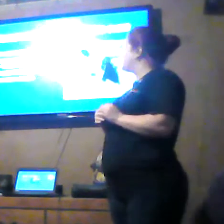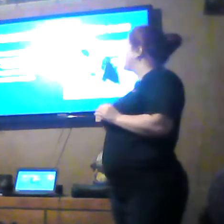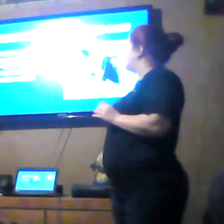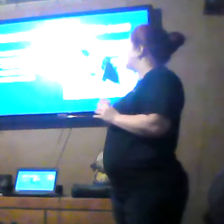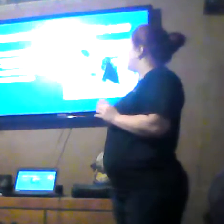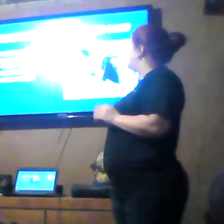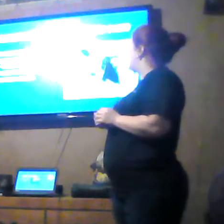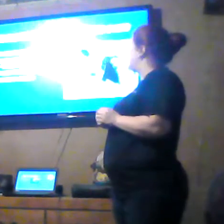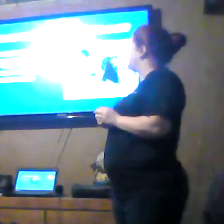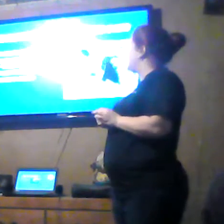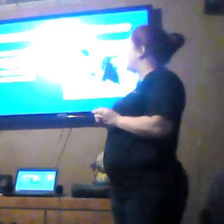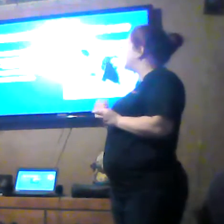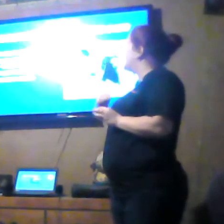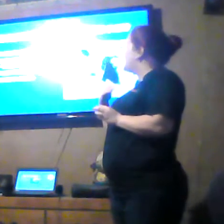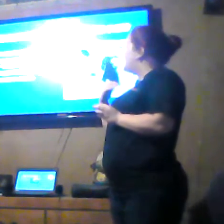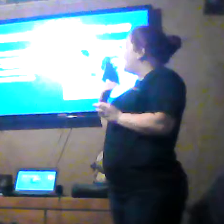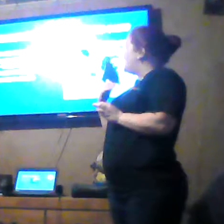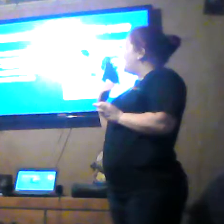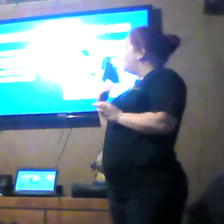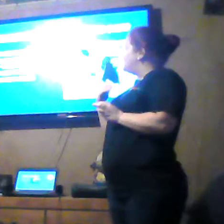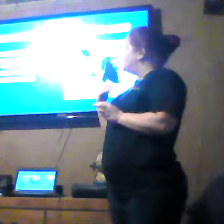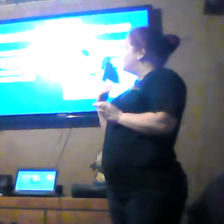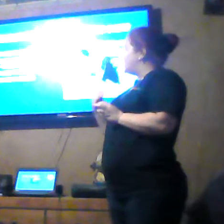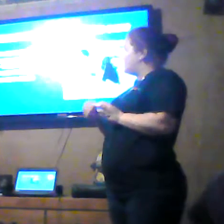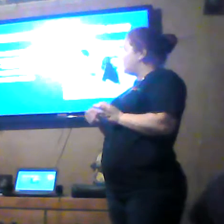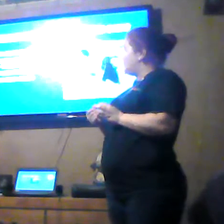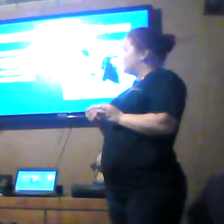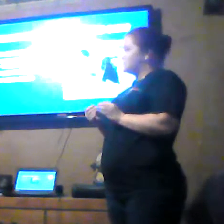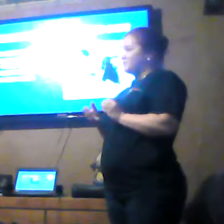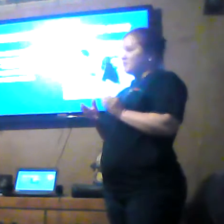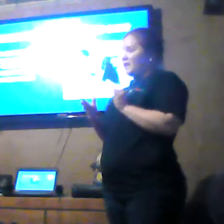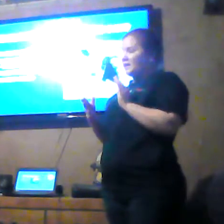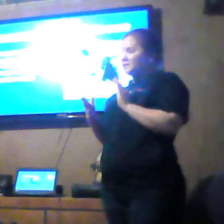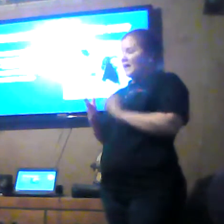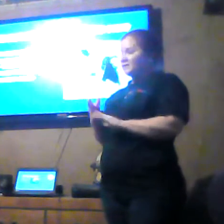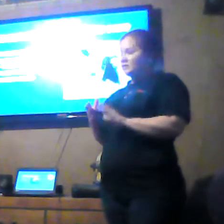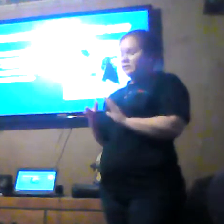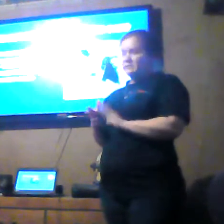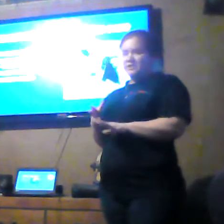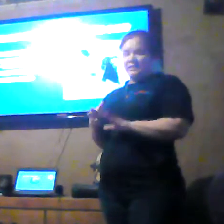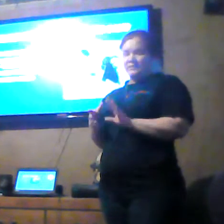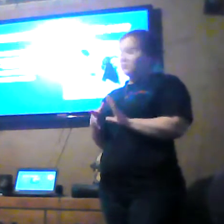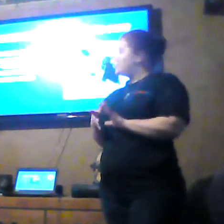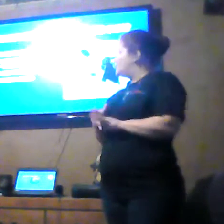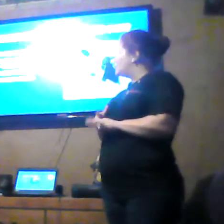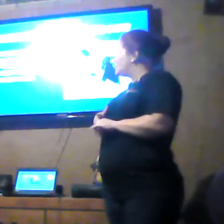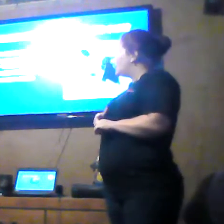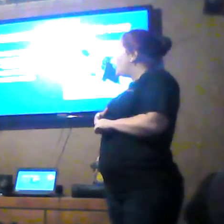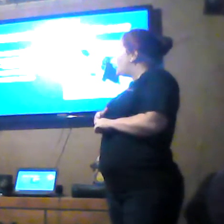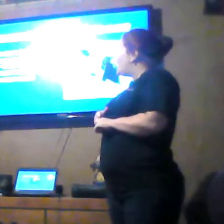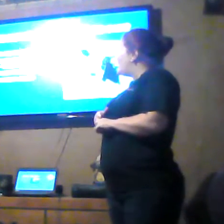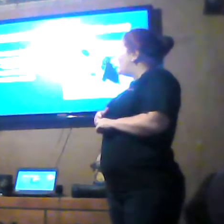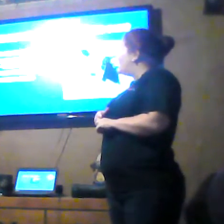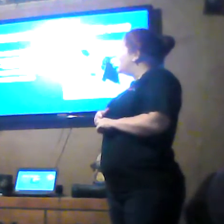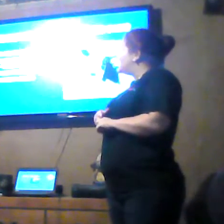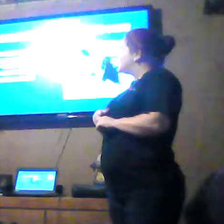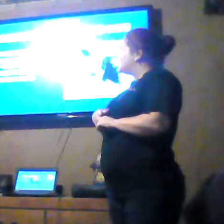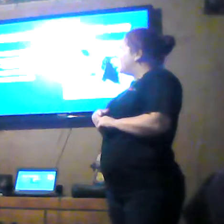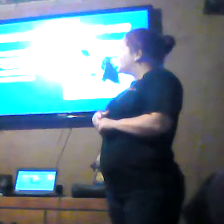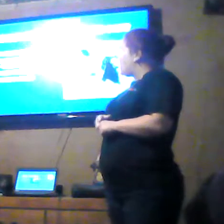non-pasteurized or underpasteurized uh, dairy products such as ice cream, cheese, or milk. This is the most common